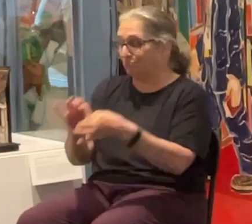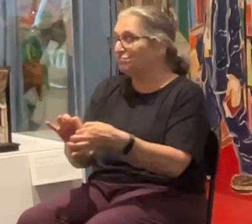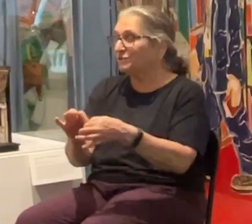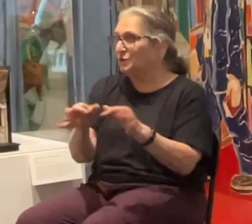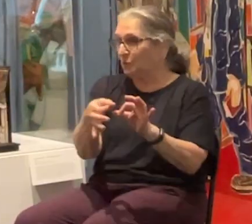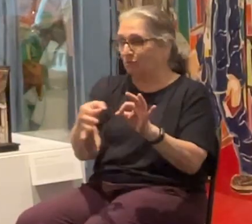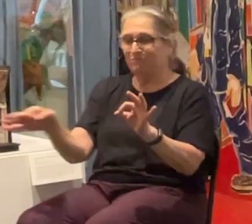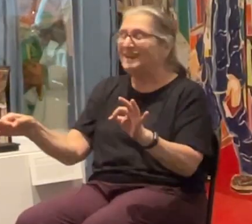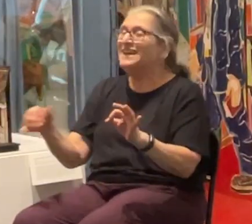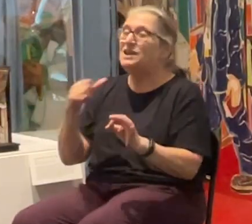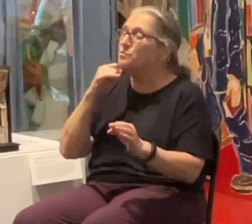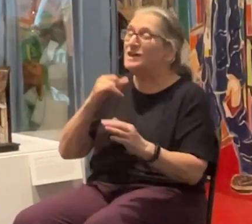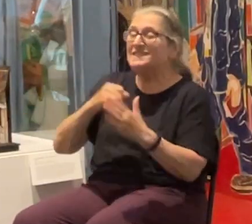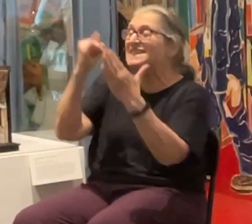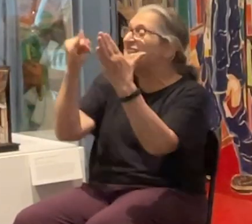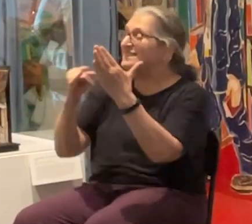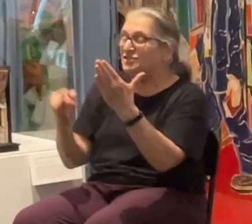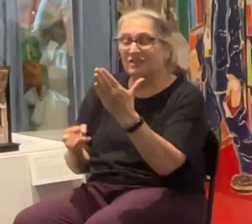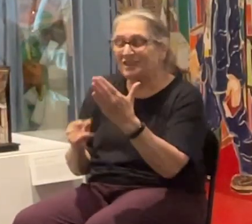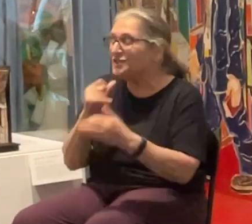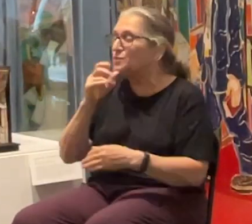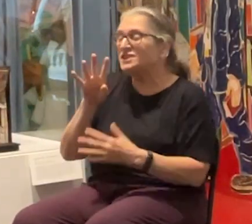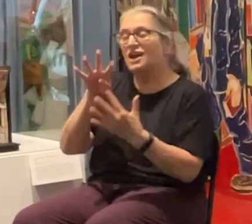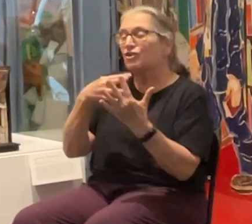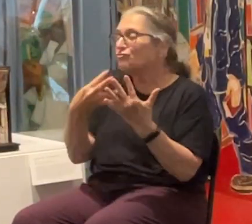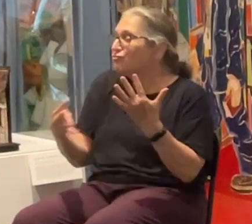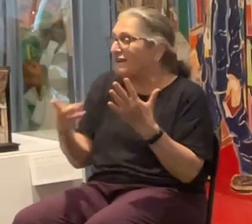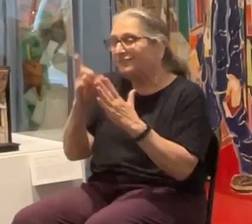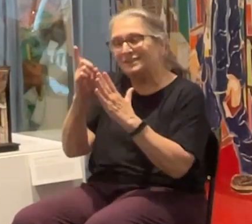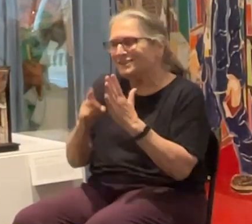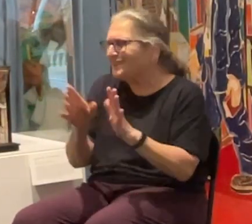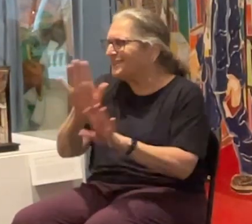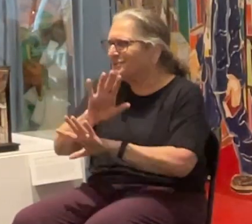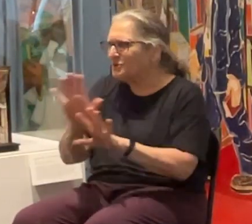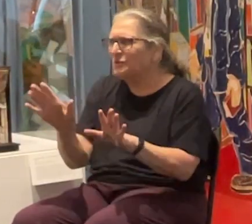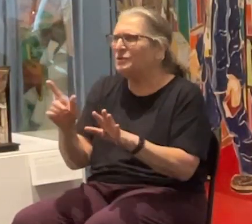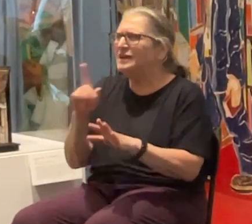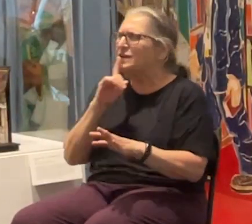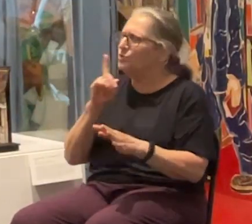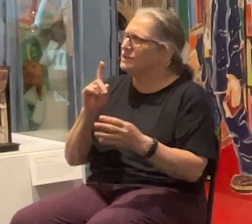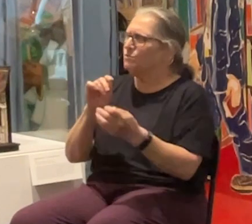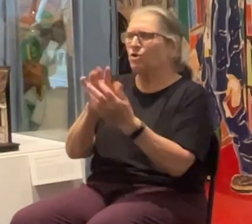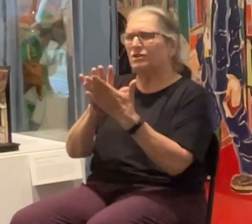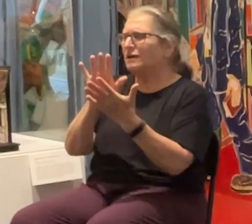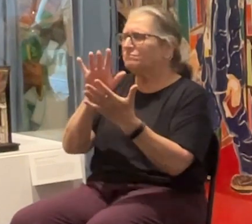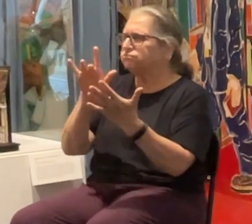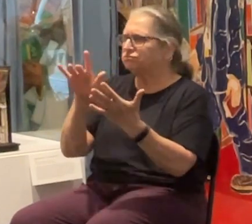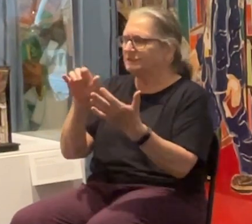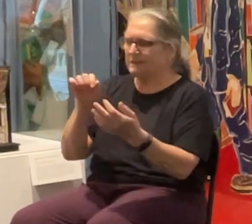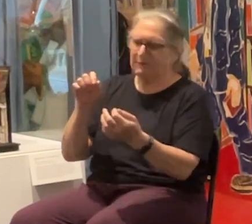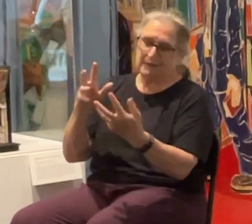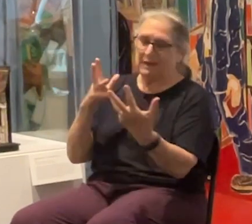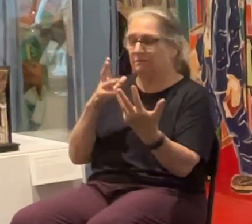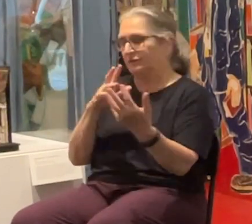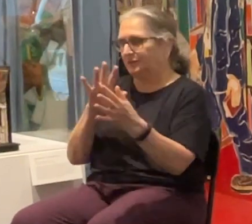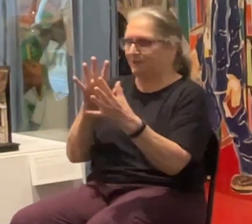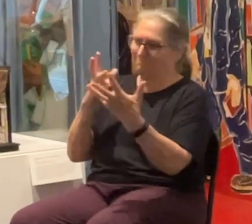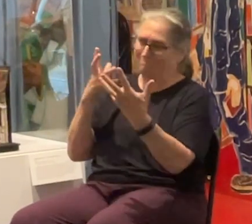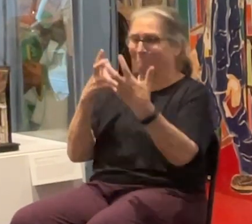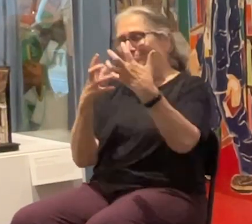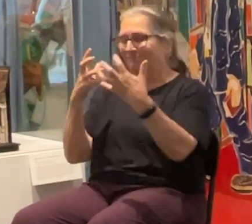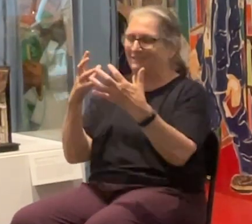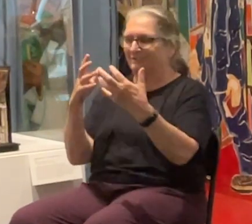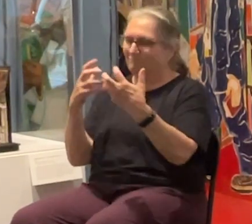an illustration, it wasn't graphic design of the text, it was a kind of a something that bumped up against it and didn't necessarily